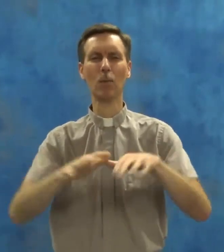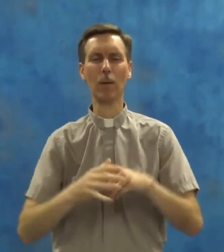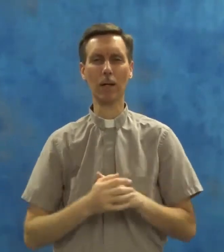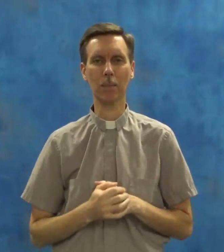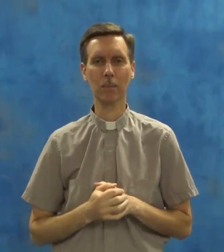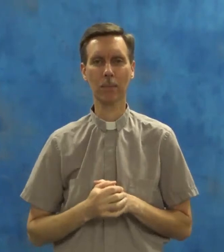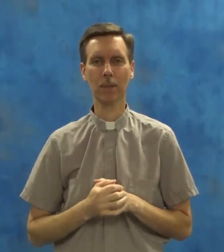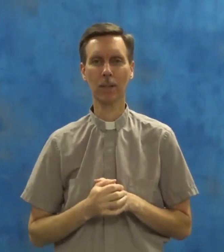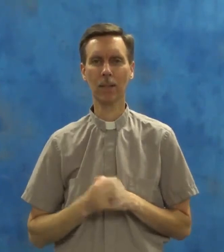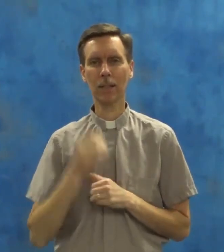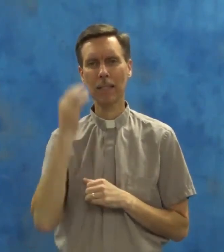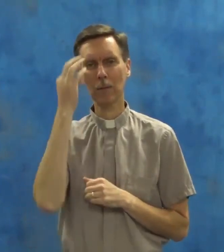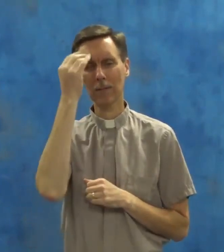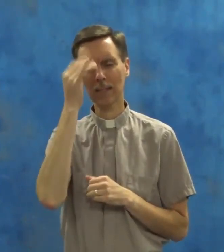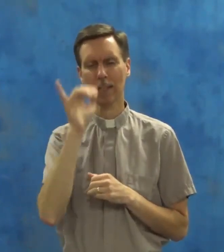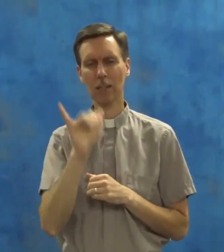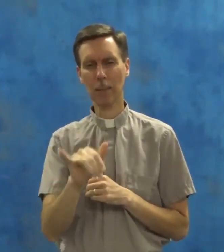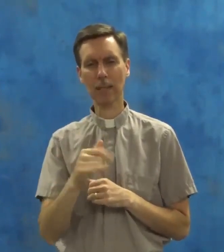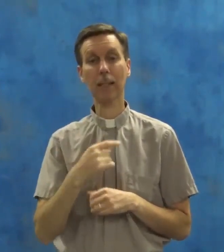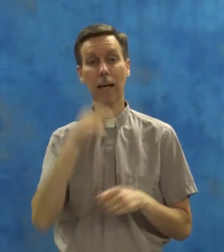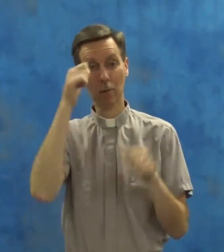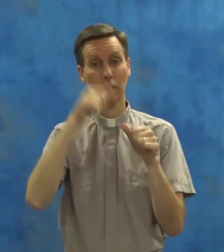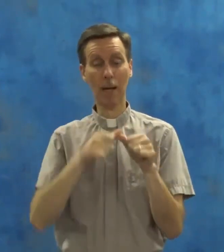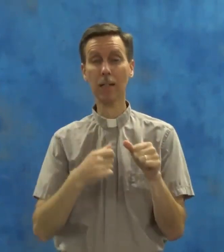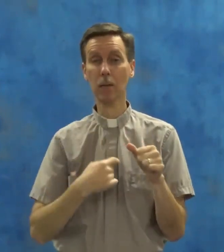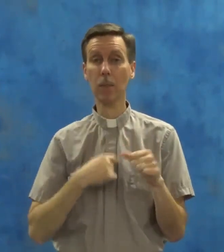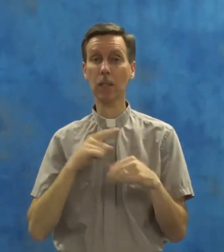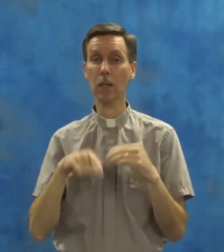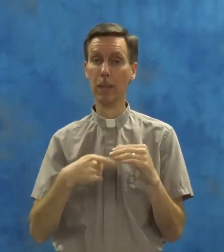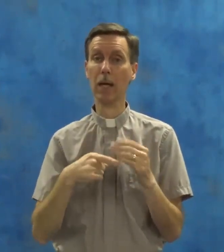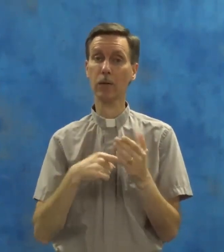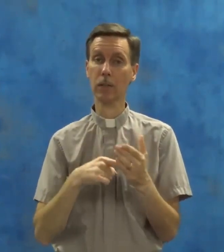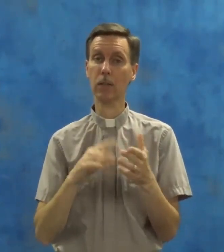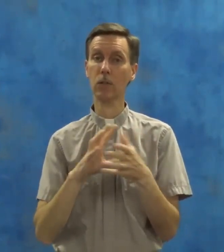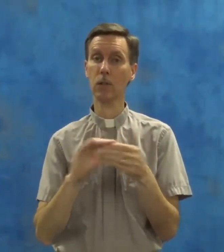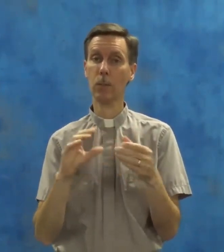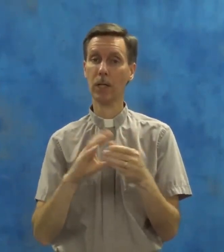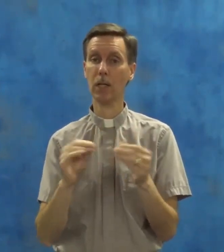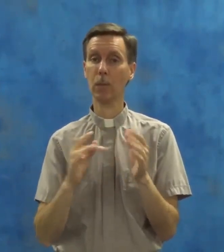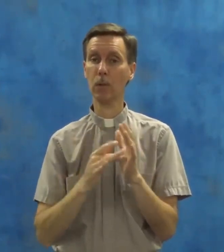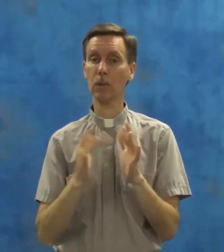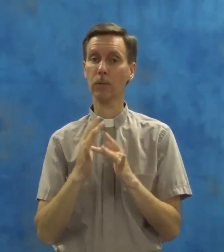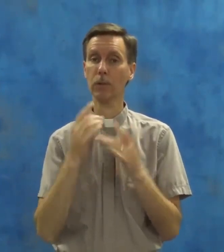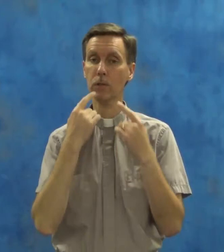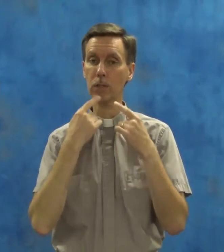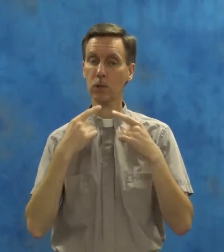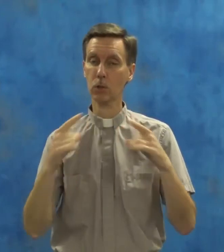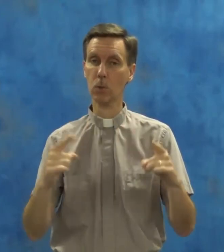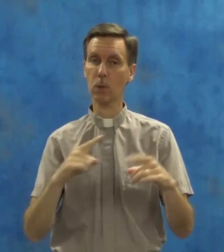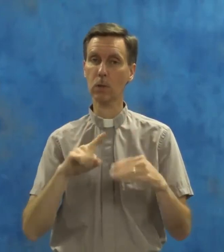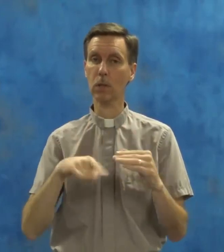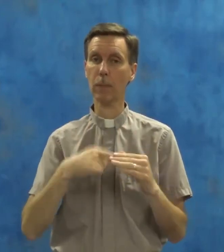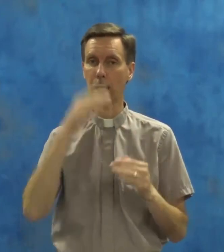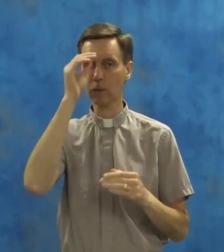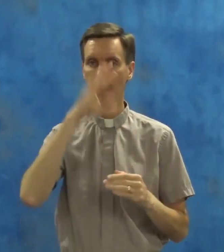everywhere. I was thinking about that, reminded me about this parable that Jesus told about the